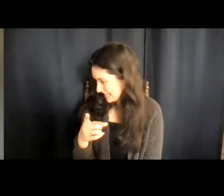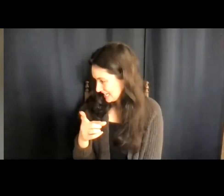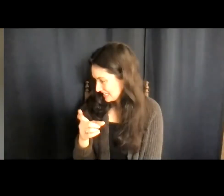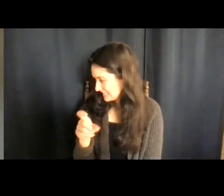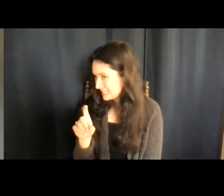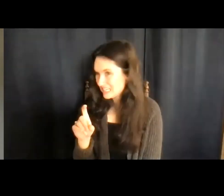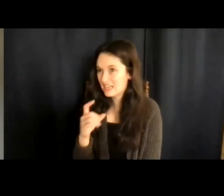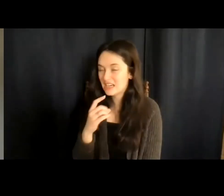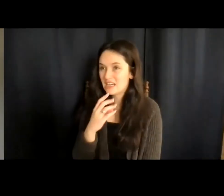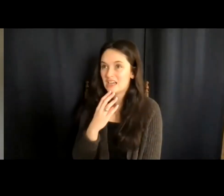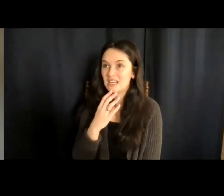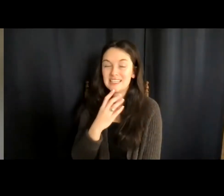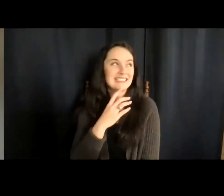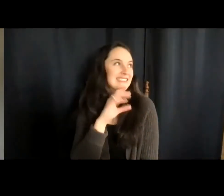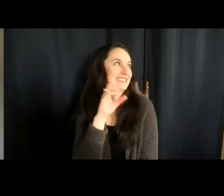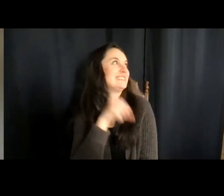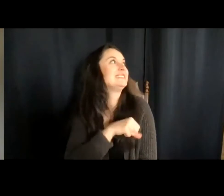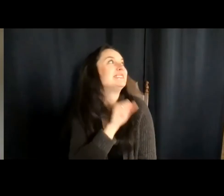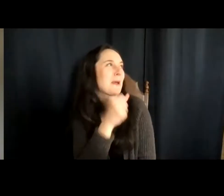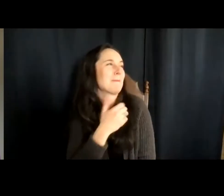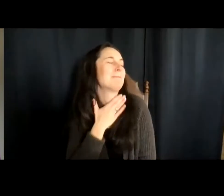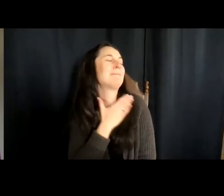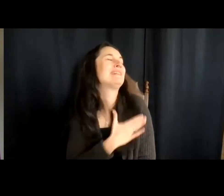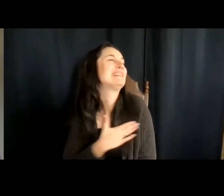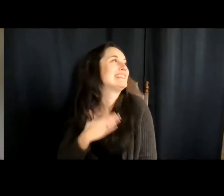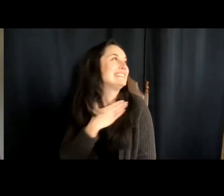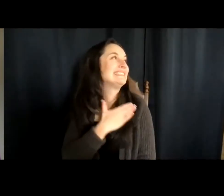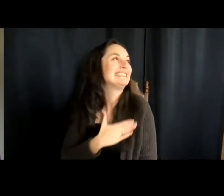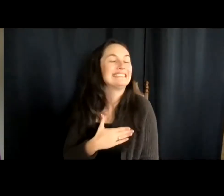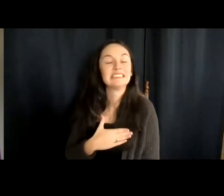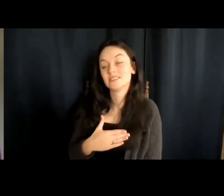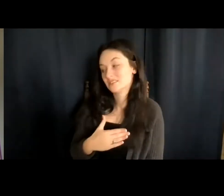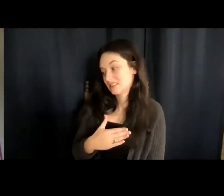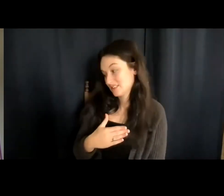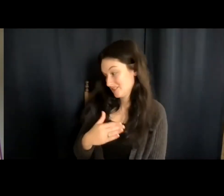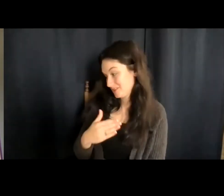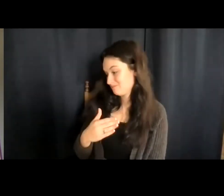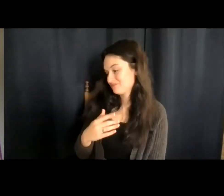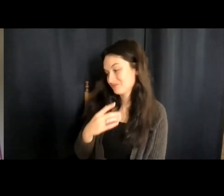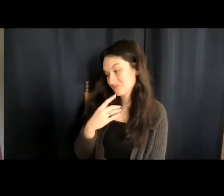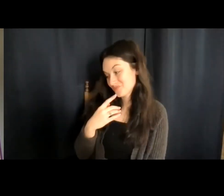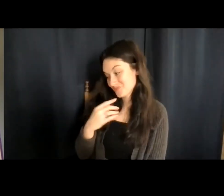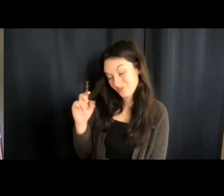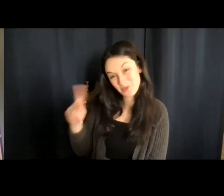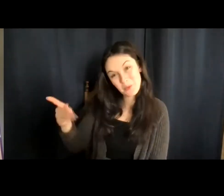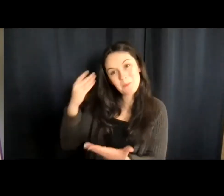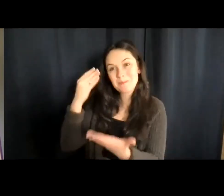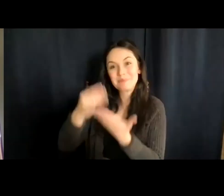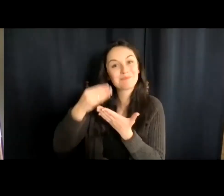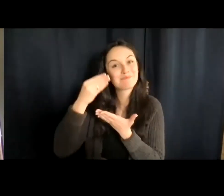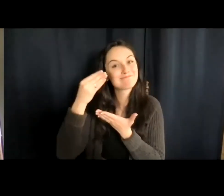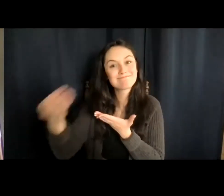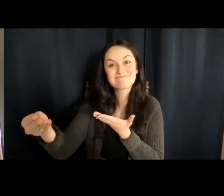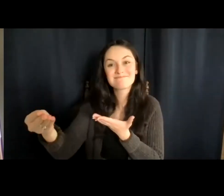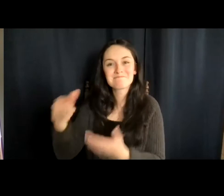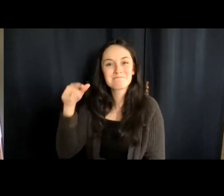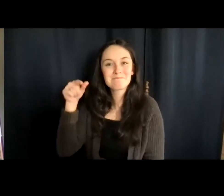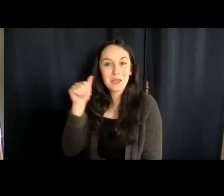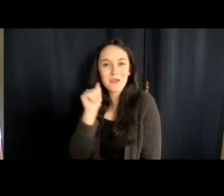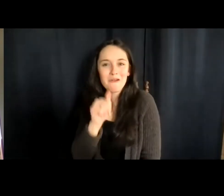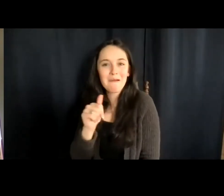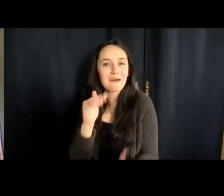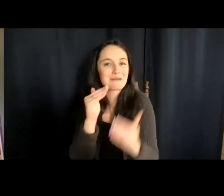begged. Mama Lucille bought the shiny trombone on the spot. She couldn't say no to her only child. Melba beamed from ear to ear